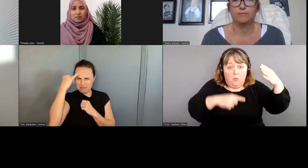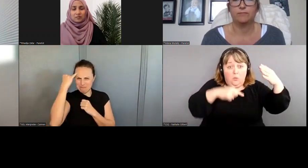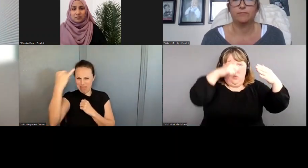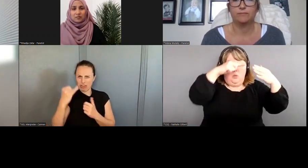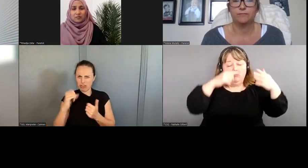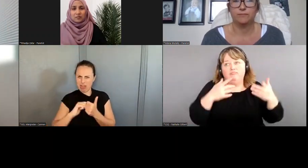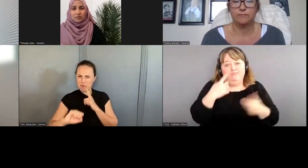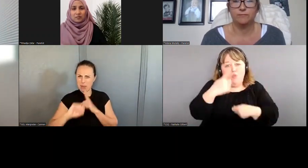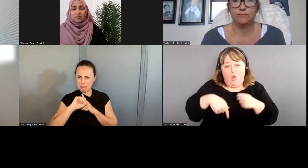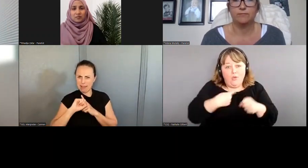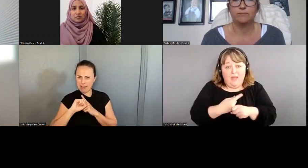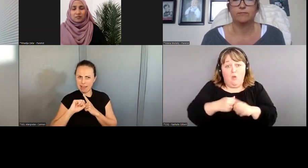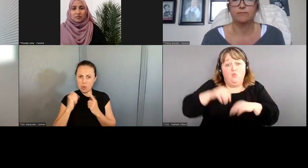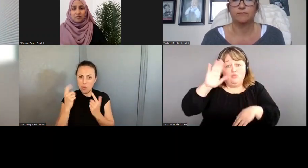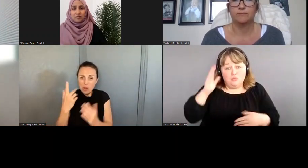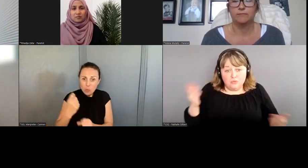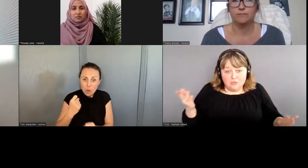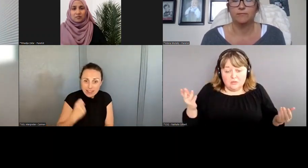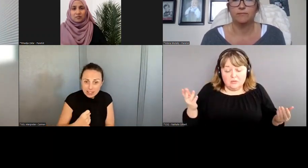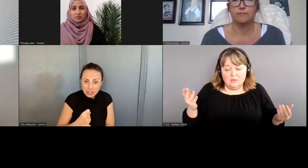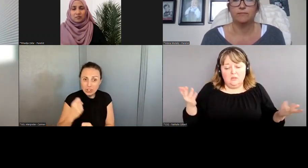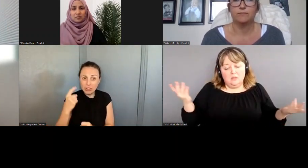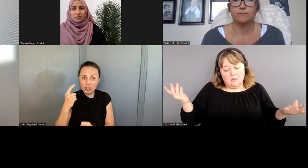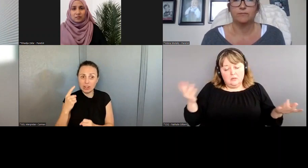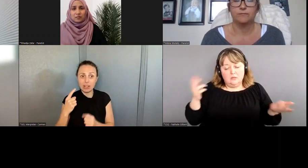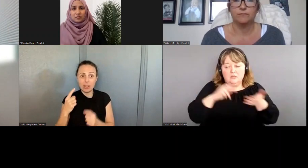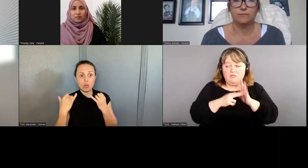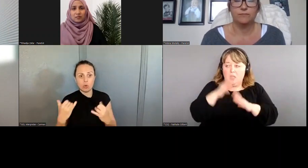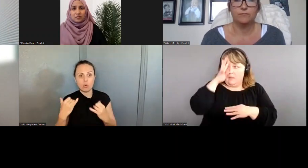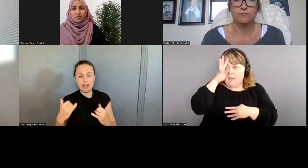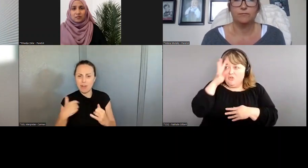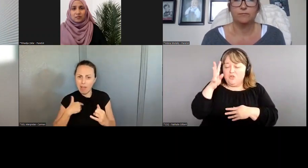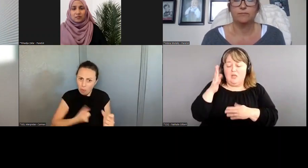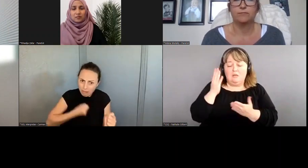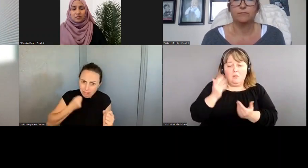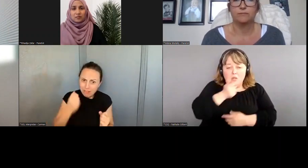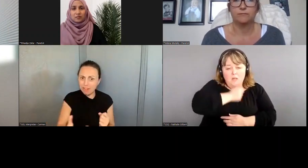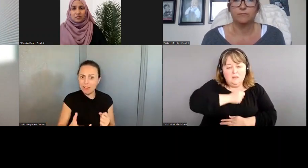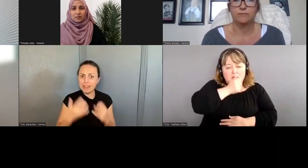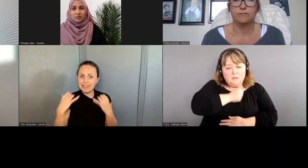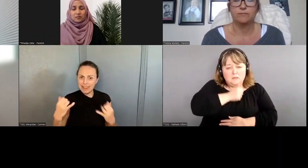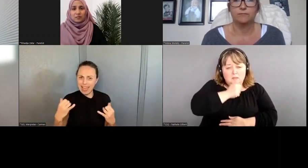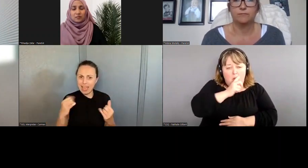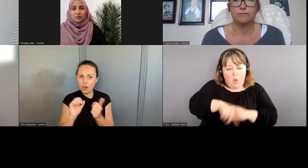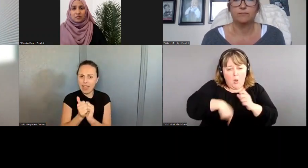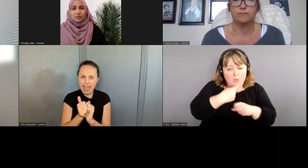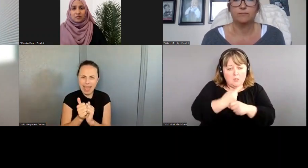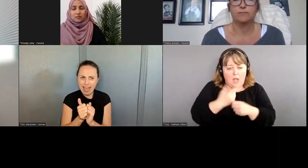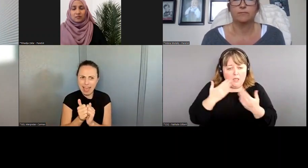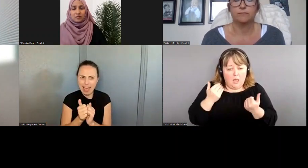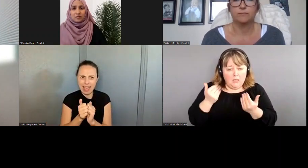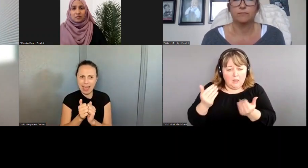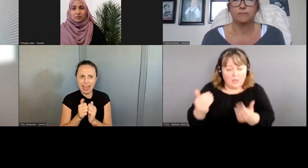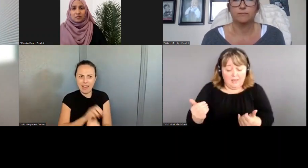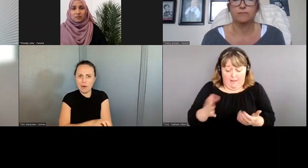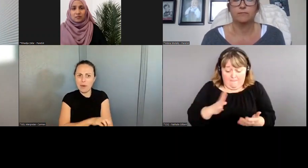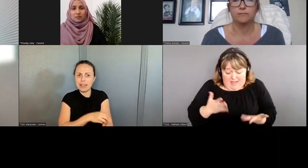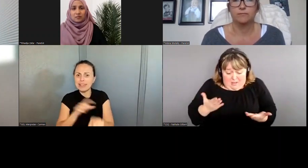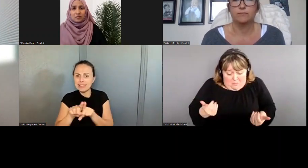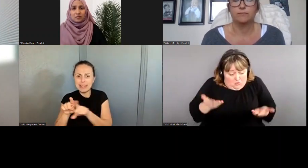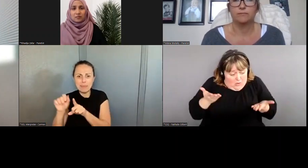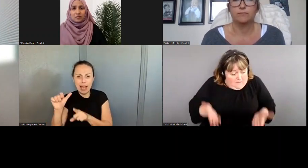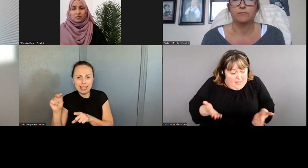us, like waiting a year to just assess, right now I need someone to talk to. How can I be the best? How can I be, like Elena said, how can I be